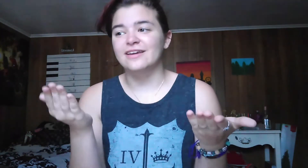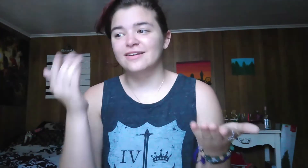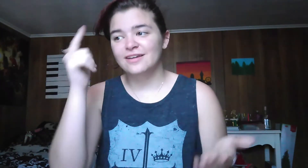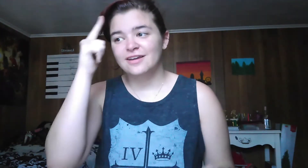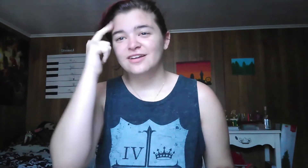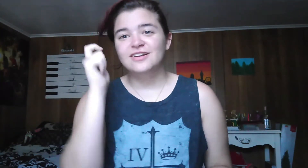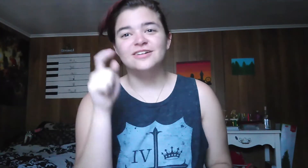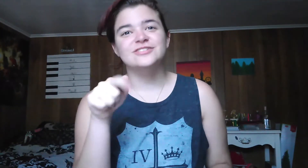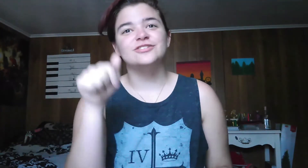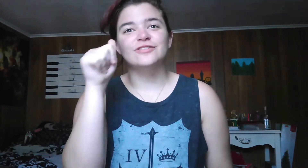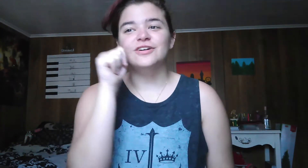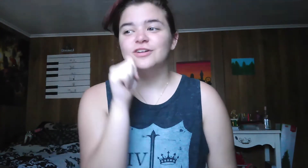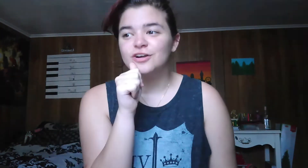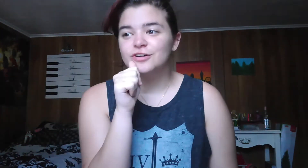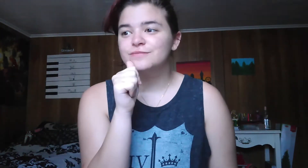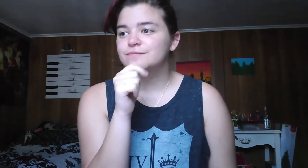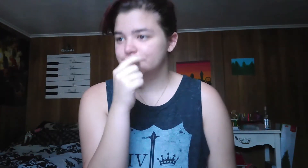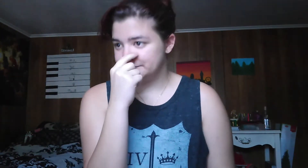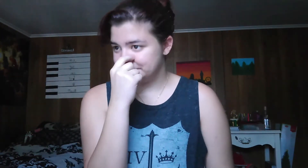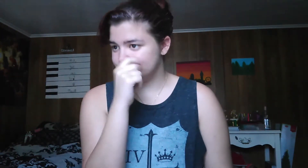anything 'cause you're a girl.